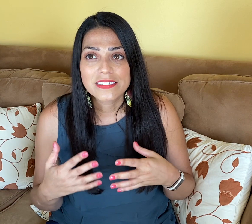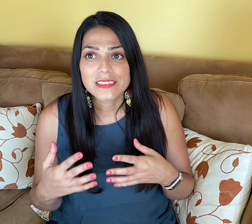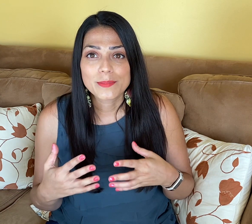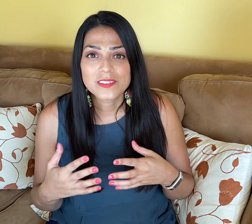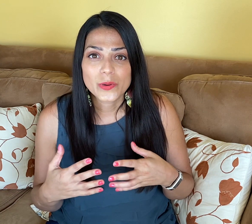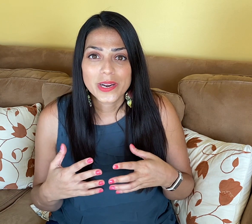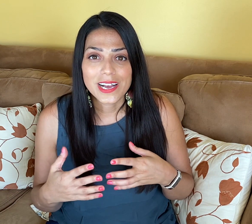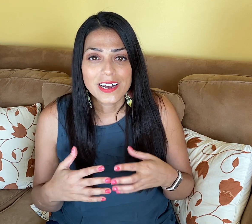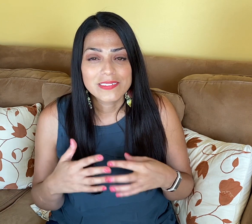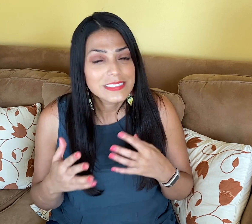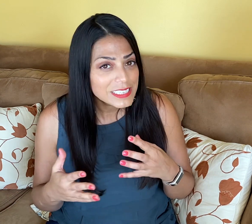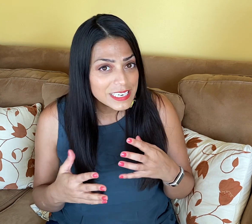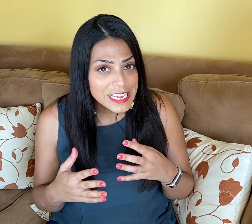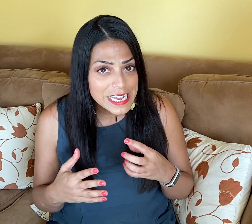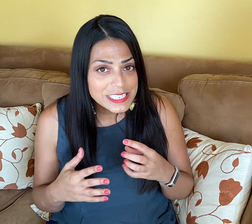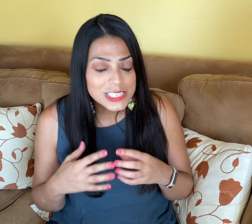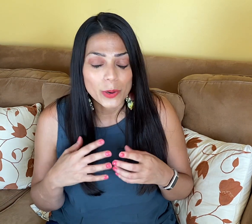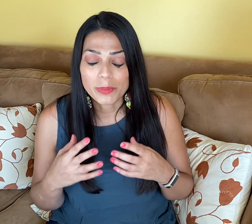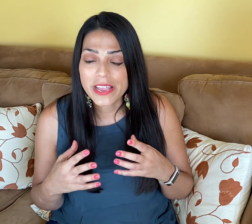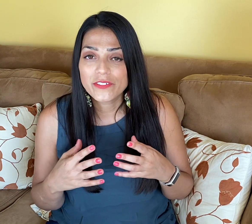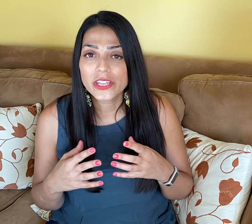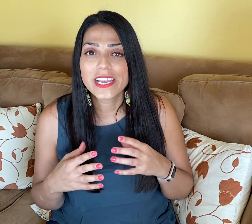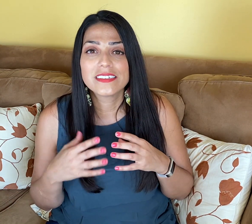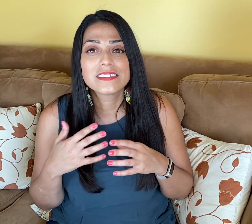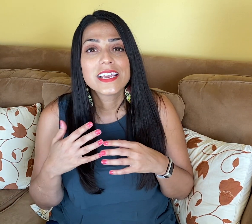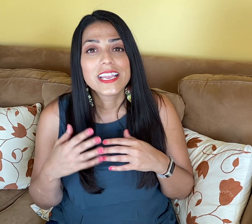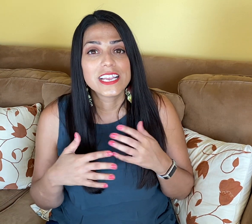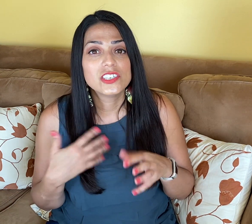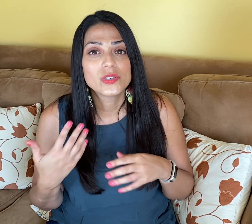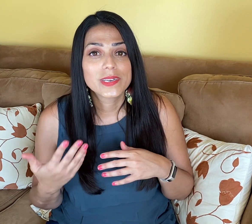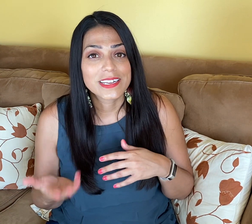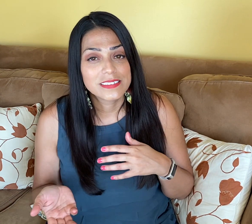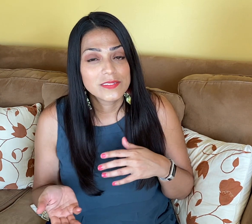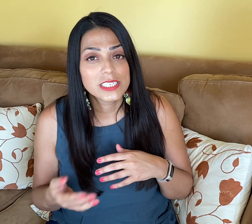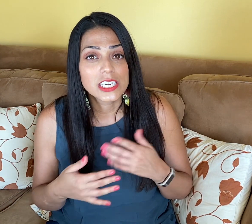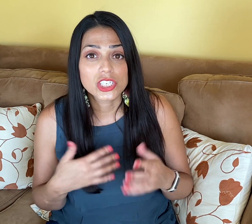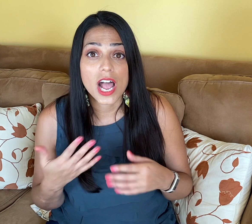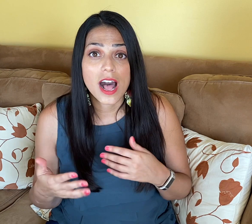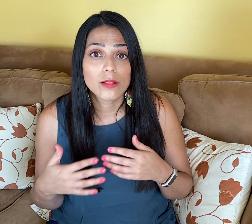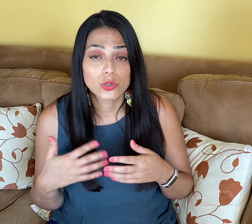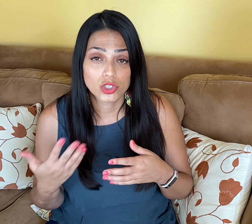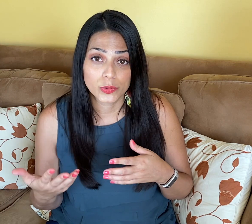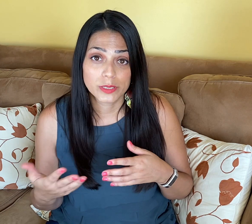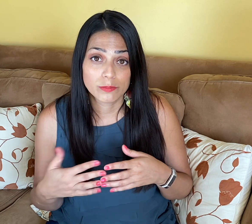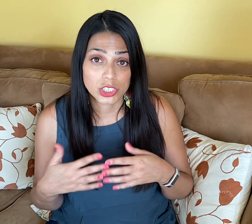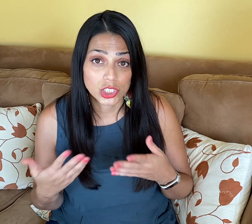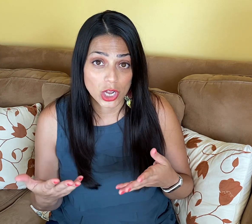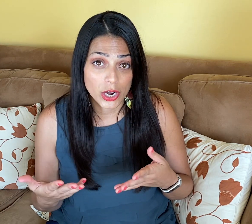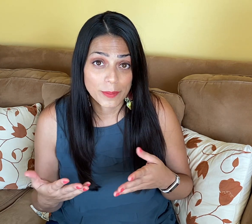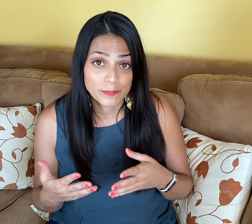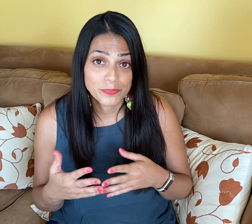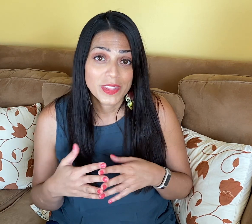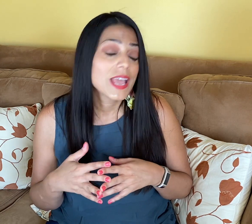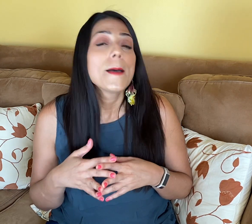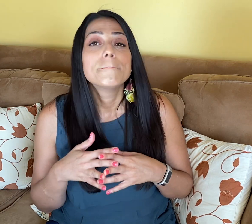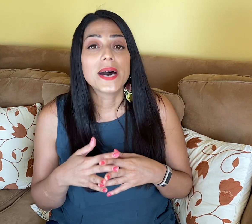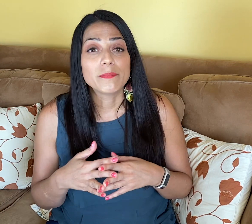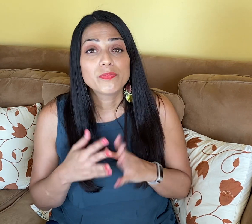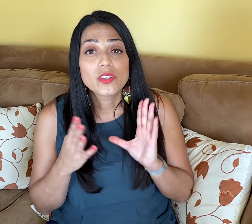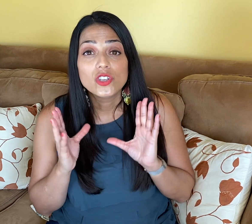some sort of silliness or playfulness into an activity, a child will do it much longer. But